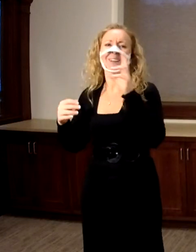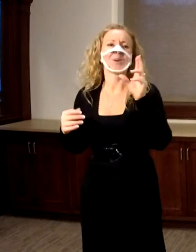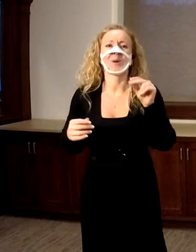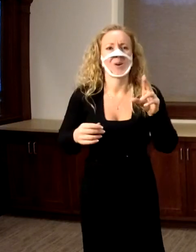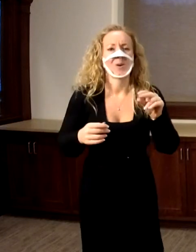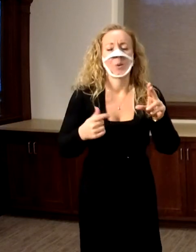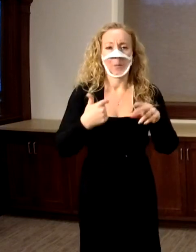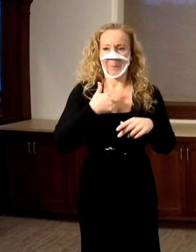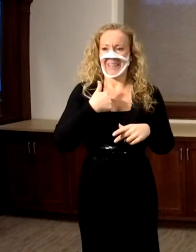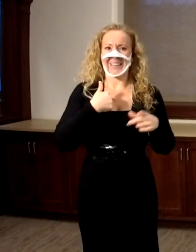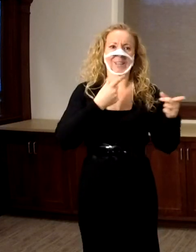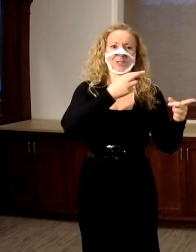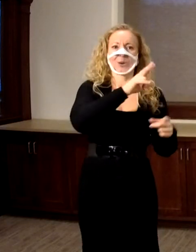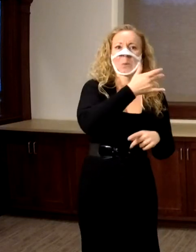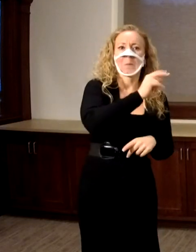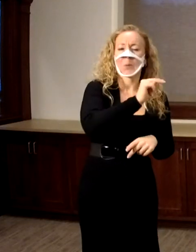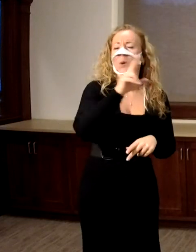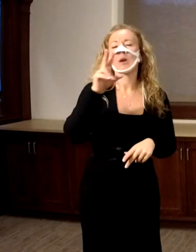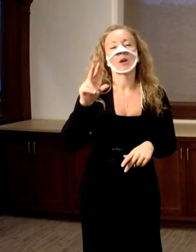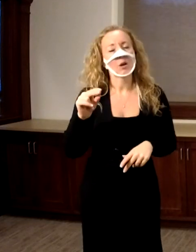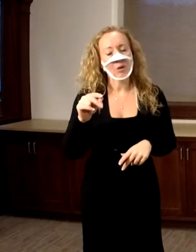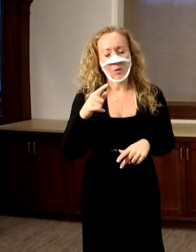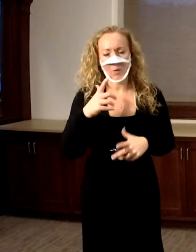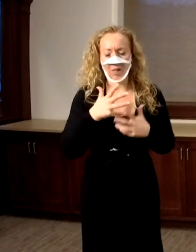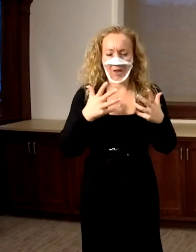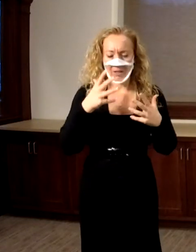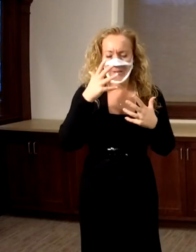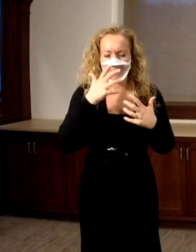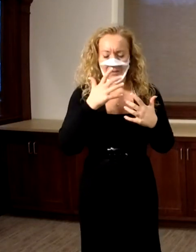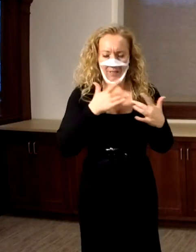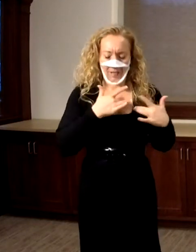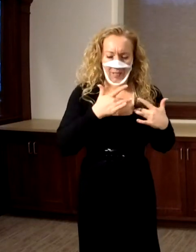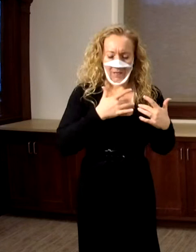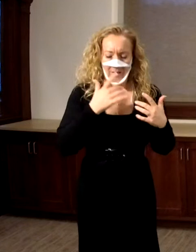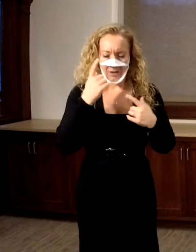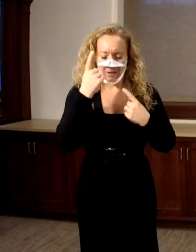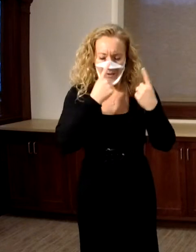these things are not done without a lot of angst and a lot of worry.